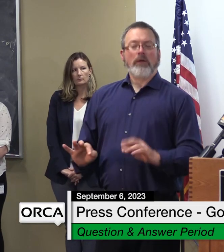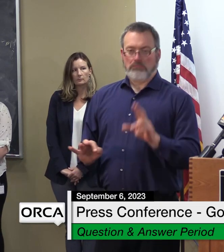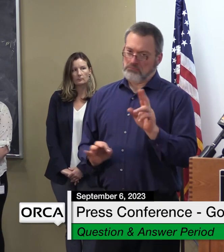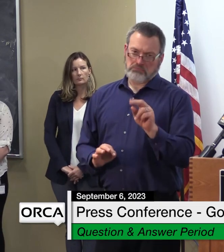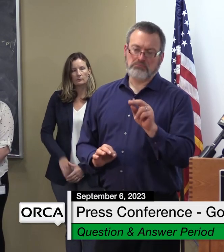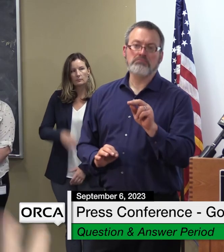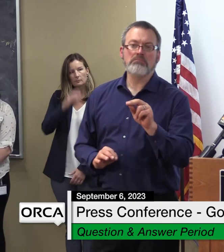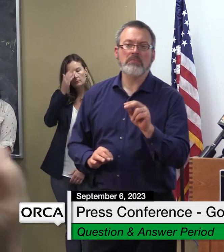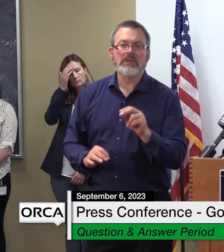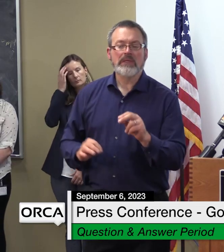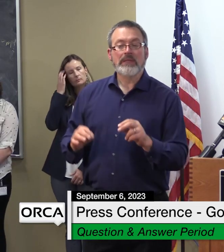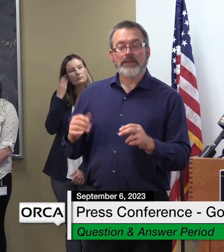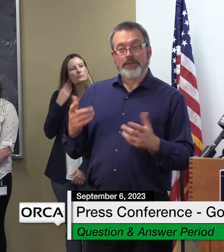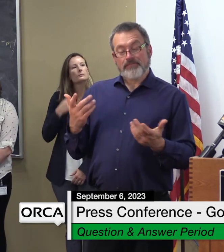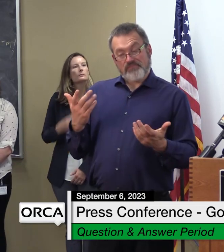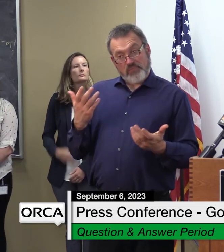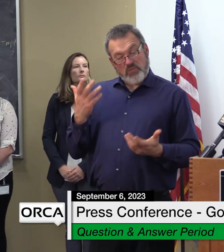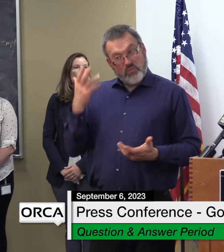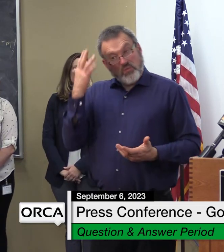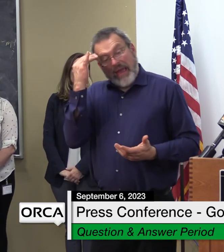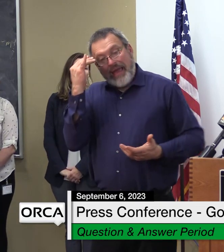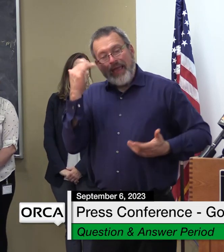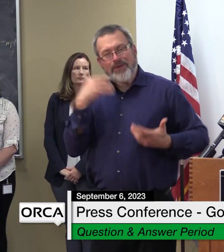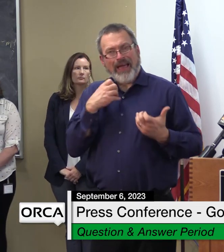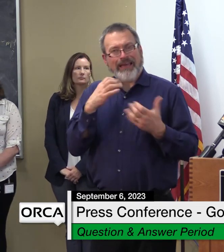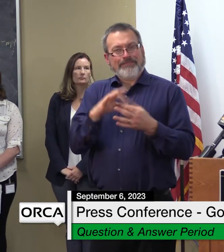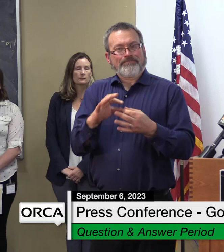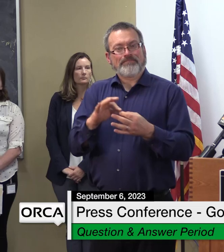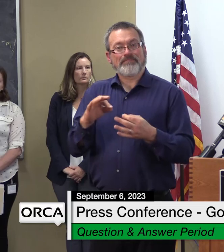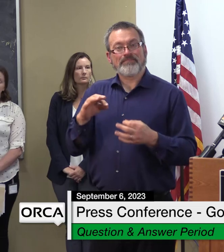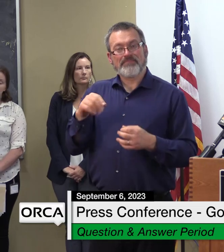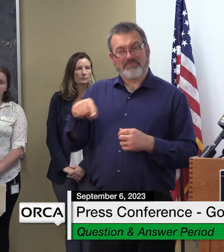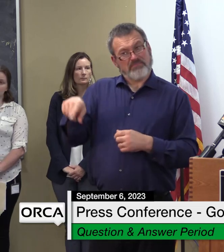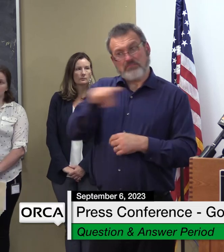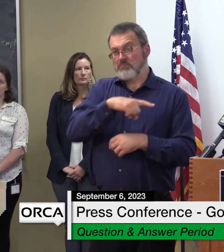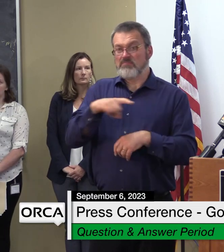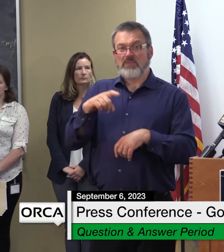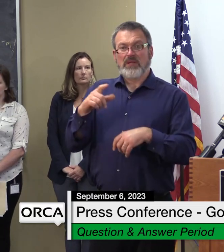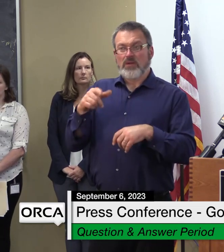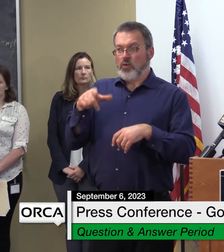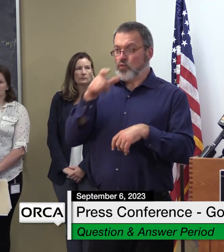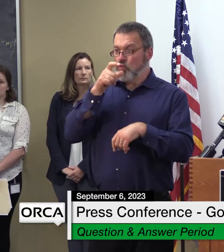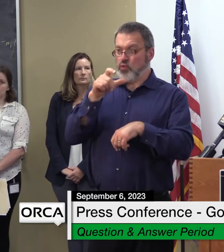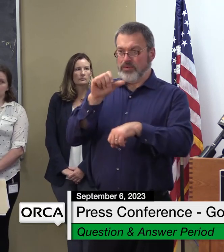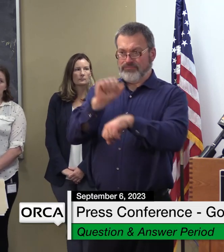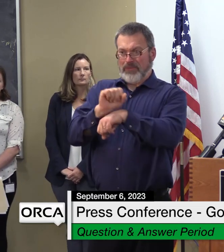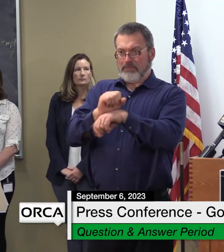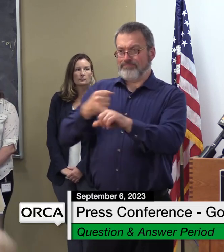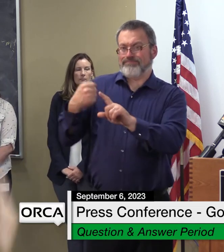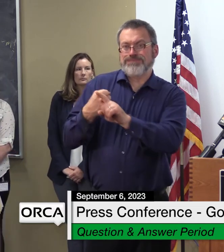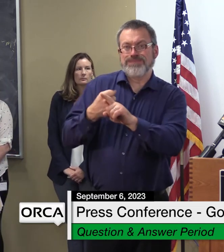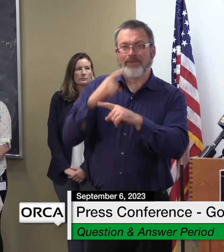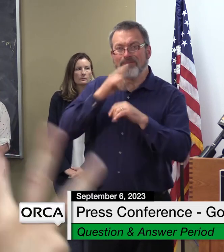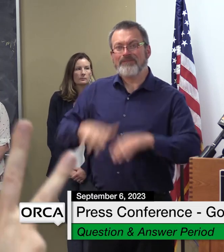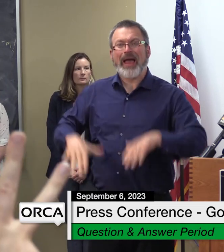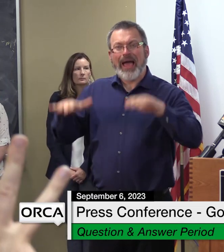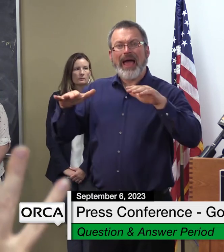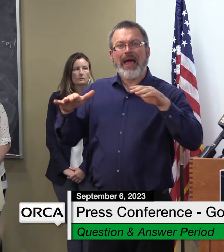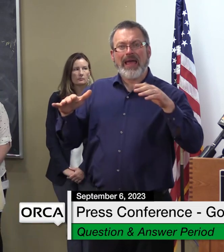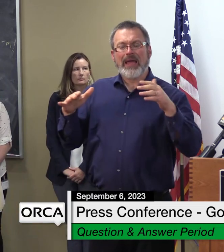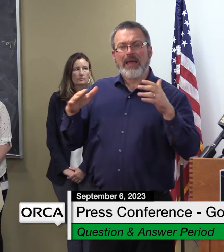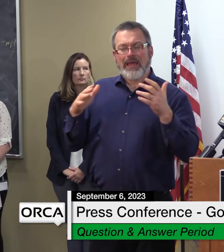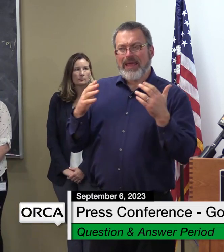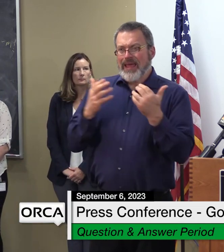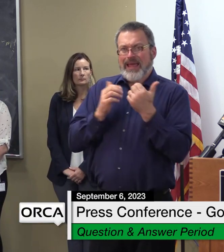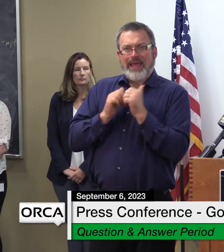reasons. But for those who are impacted, certainly it can't come soon enough. It's been,